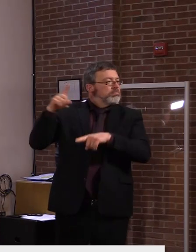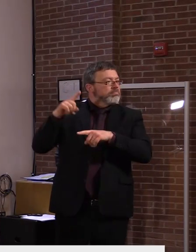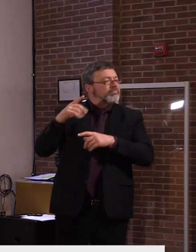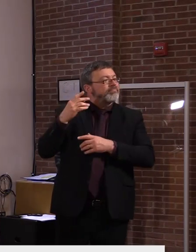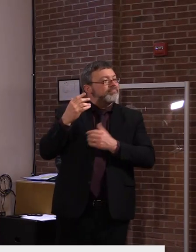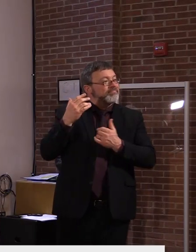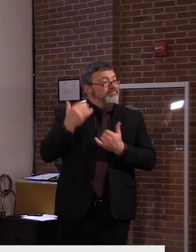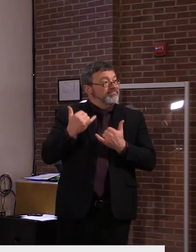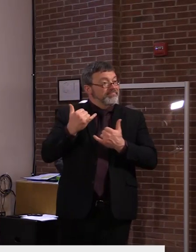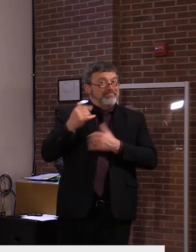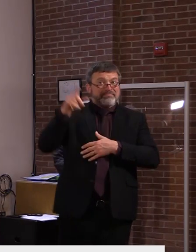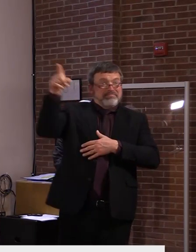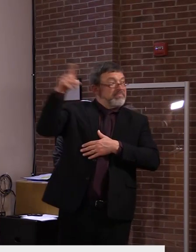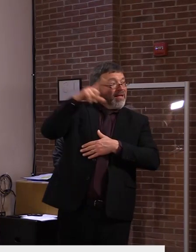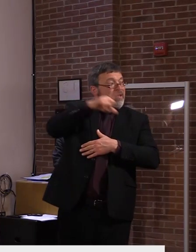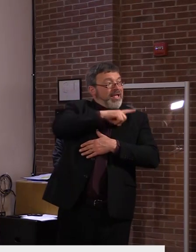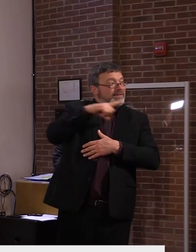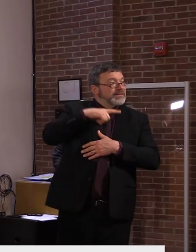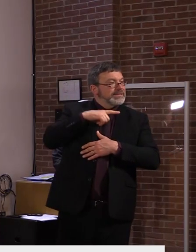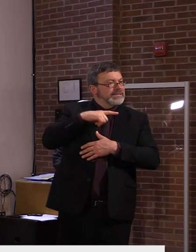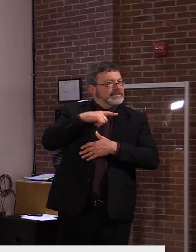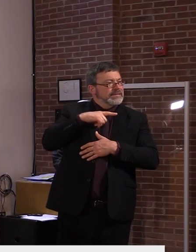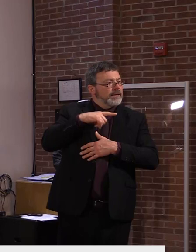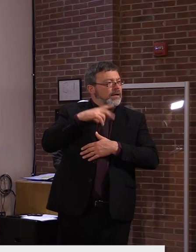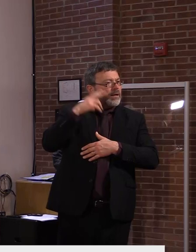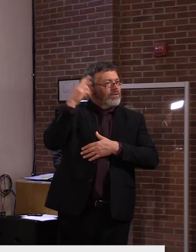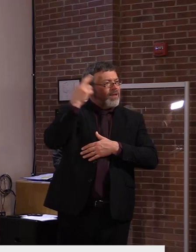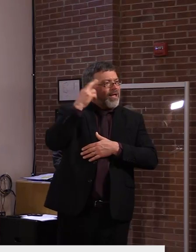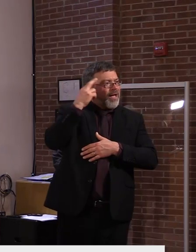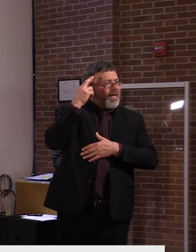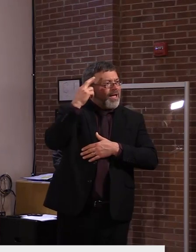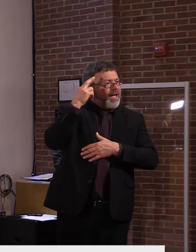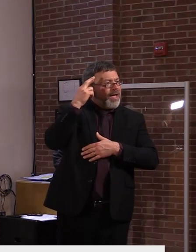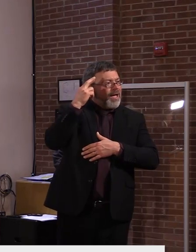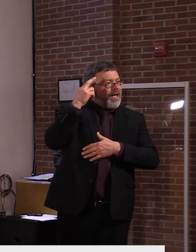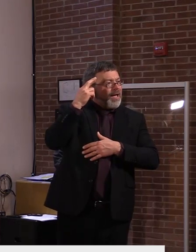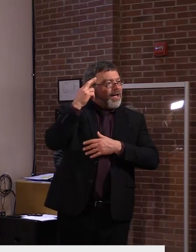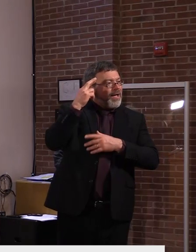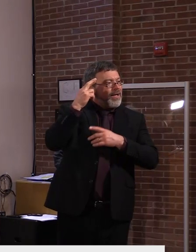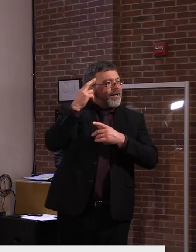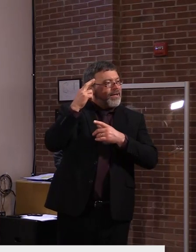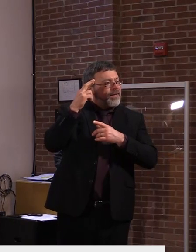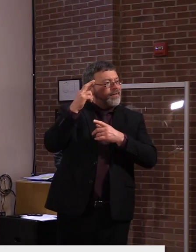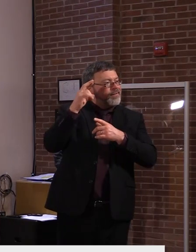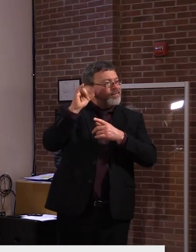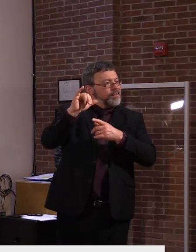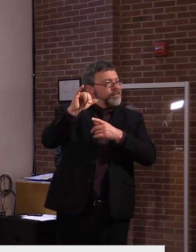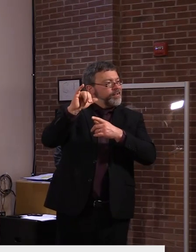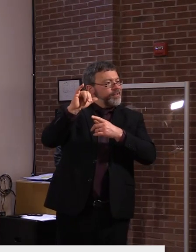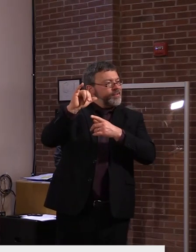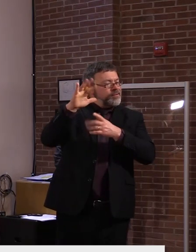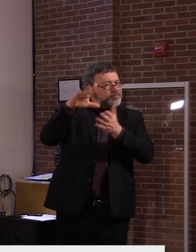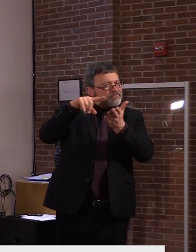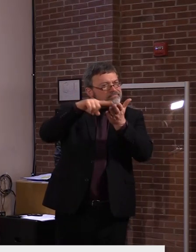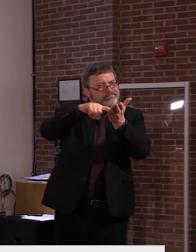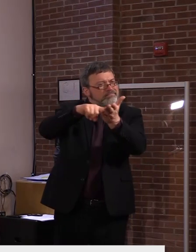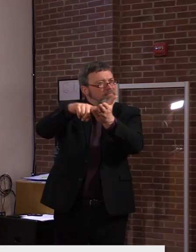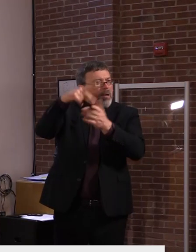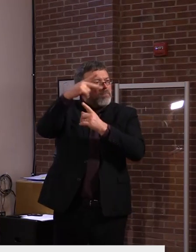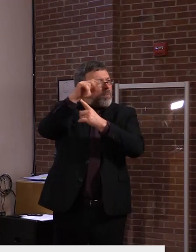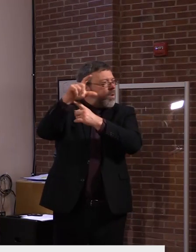since learned that there never was any poll by the VLCT of its members, that there was no